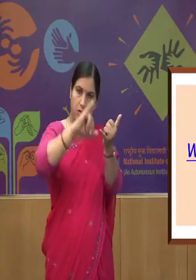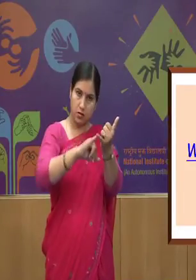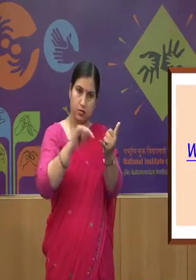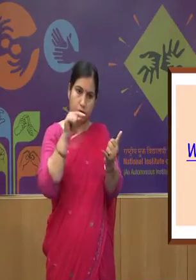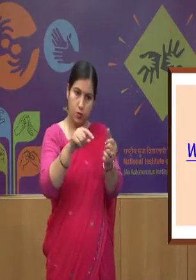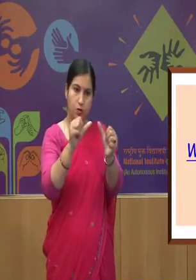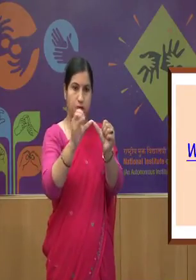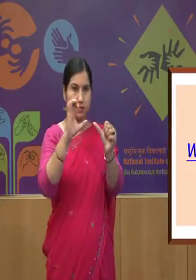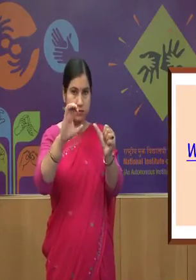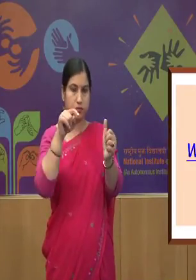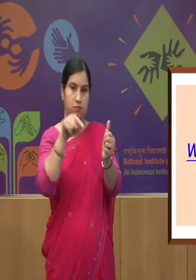signlanguage@nios.ac.in.